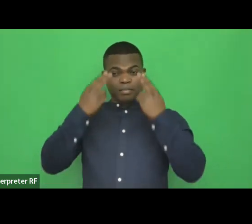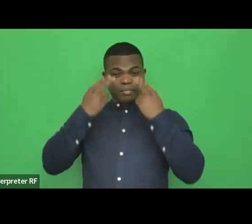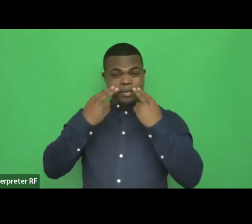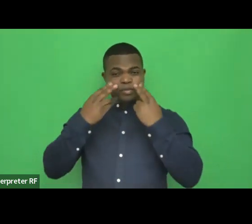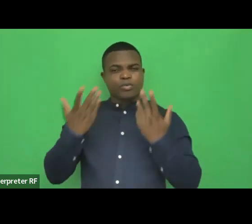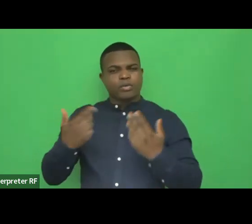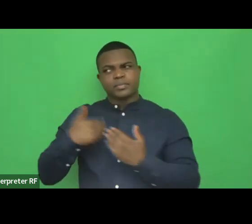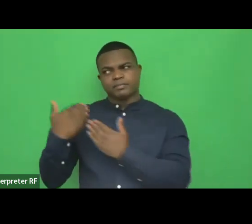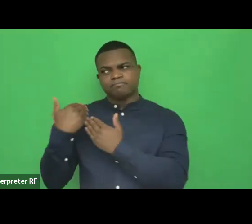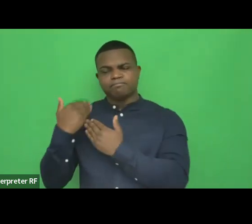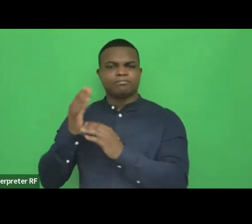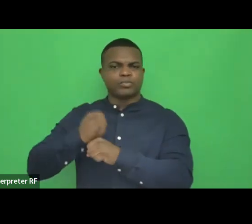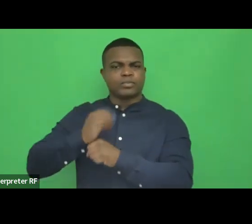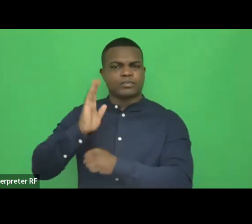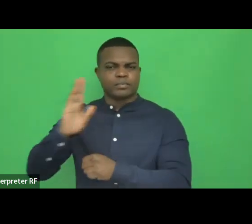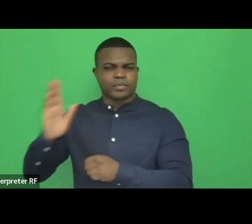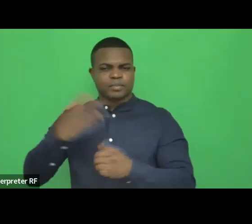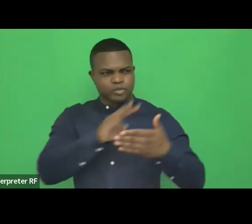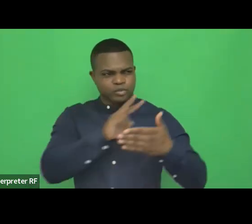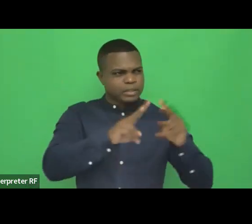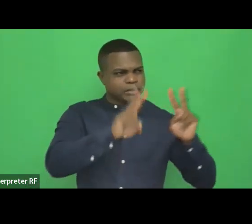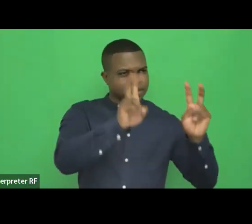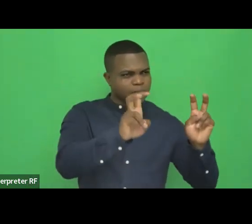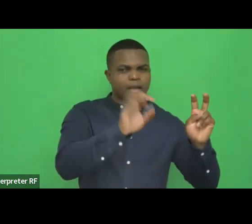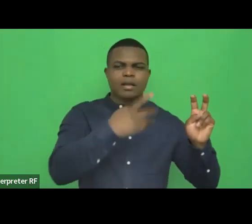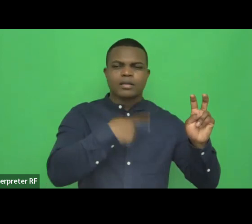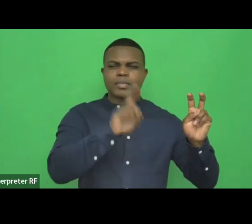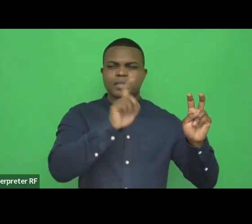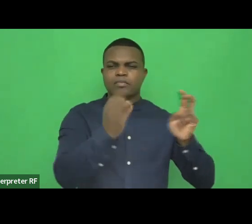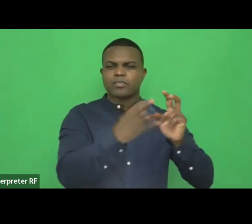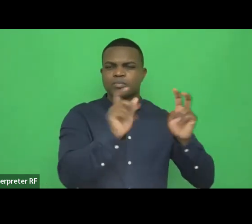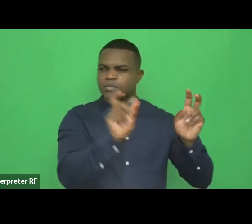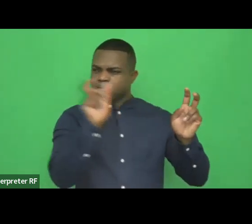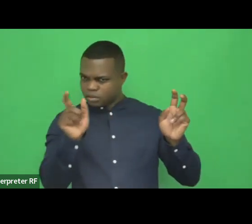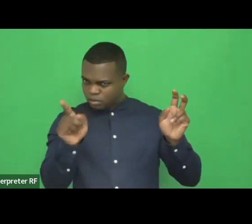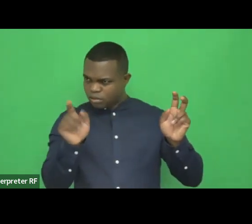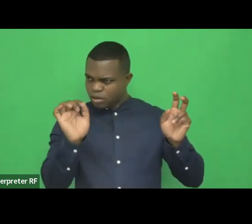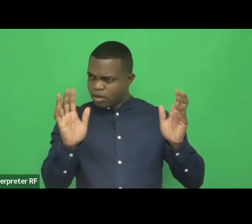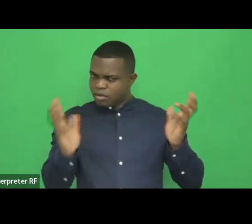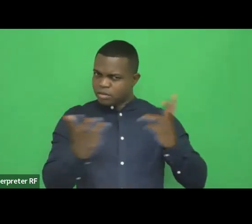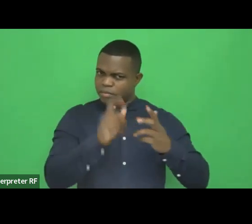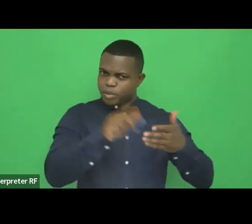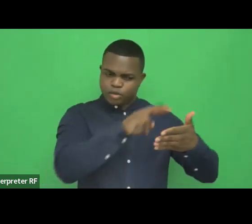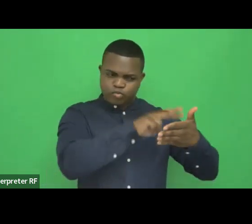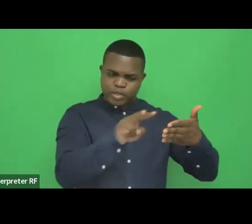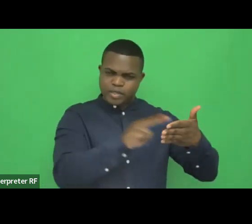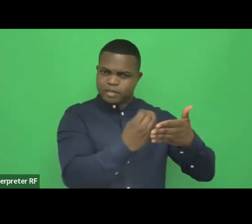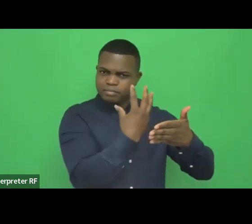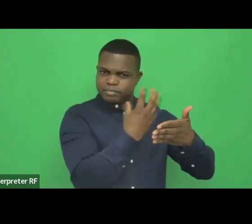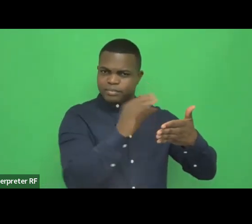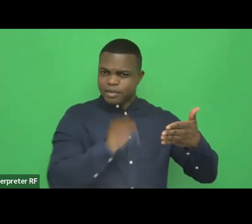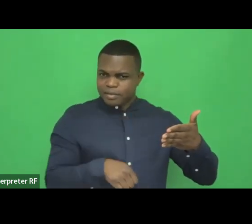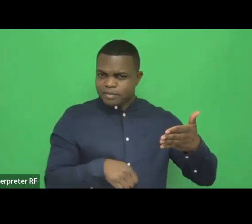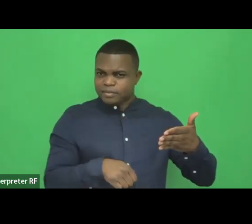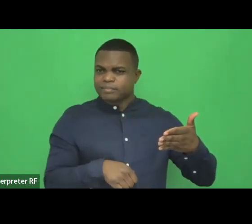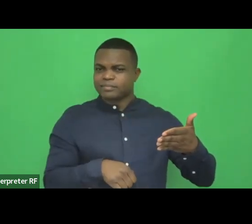it's mentioned that the book has accessible math, a table of contents, print equivalent page numbers, and alt text and long descriptions